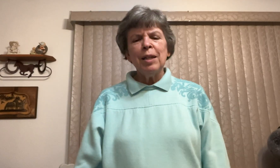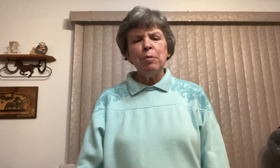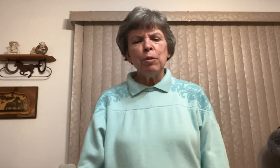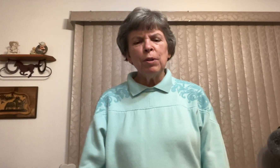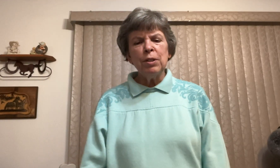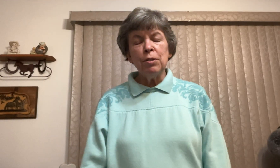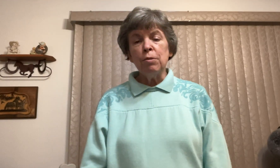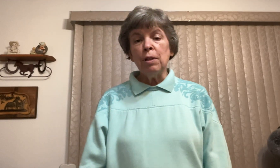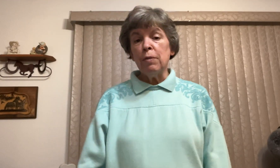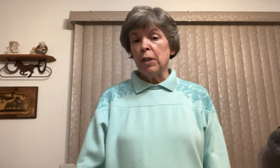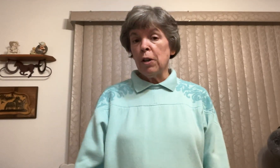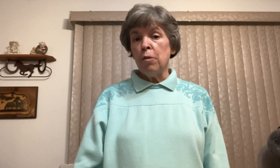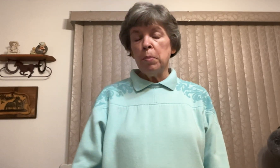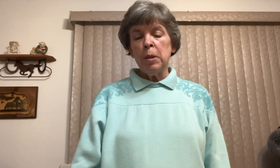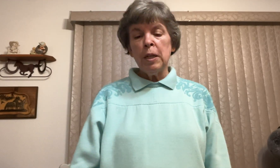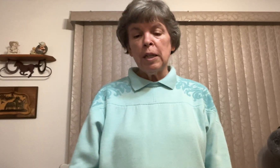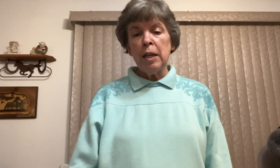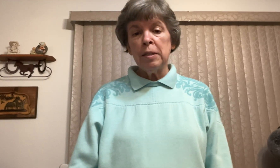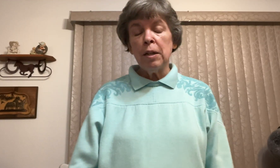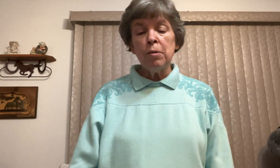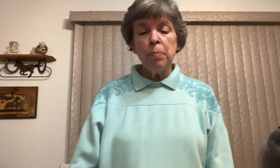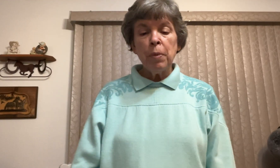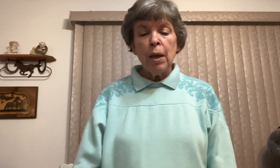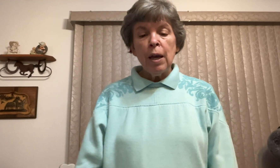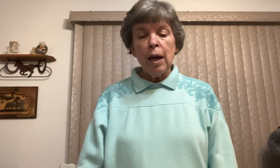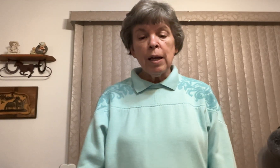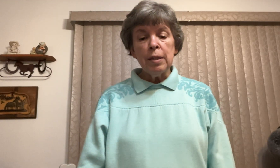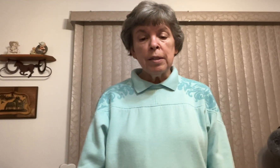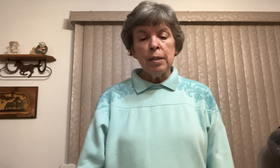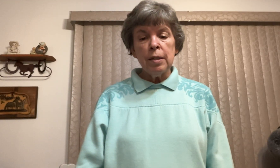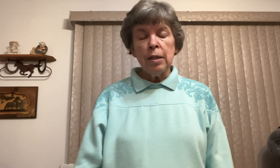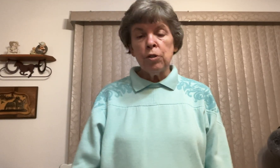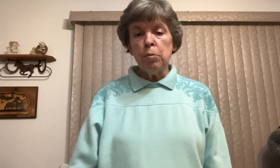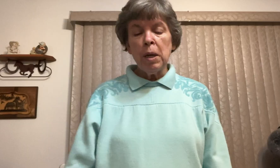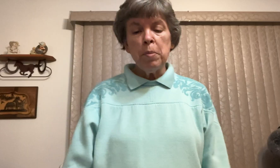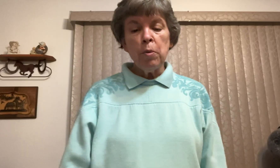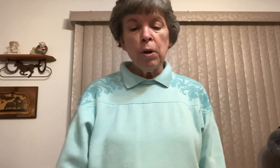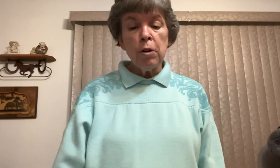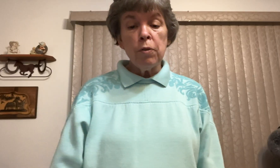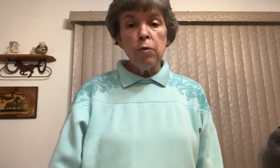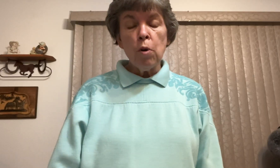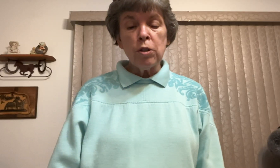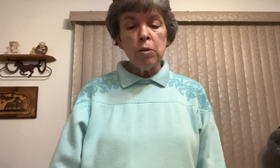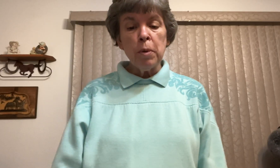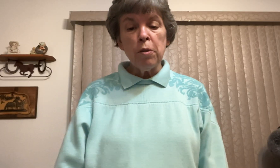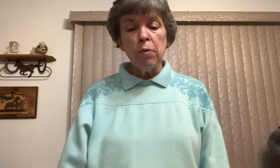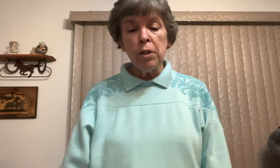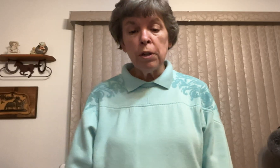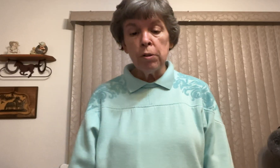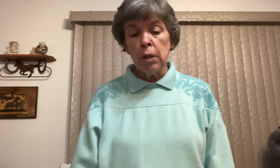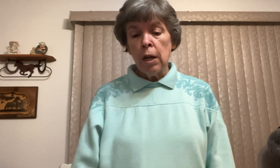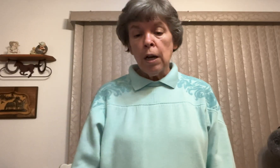Today we're going to do Living Hope in ASL, and as you may be aware if you've watched my other videos,